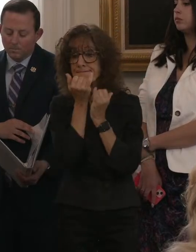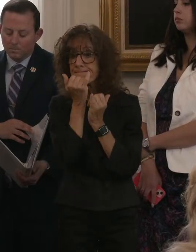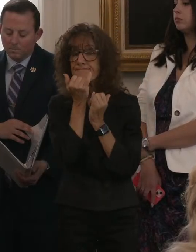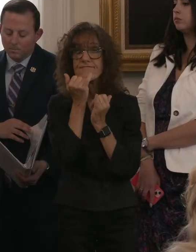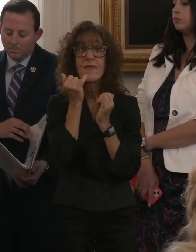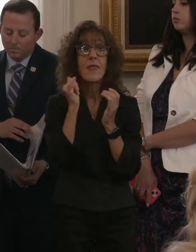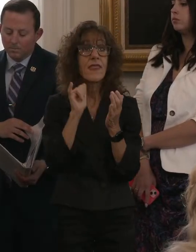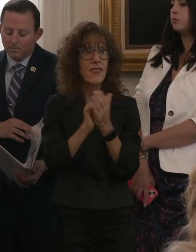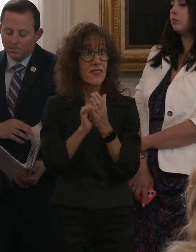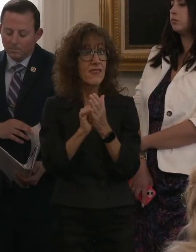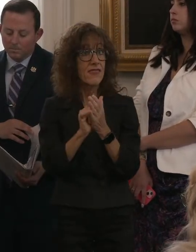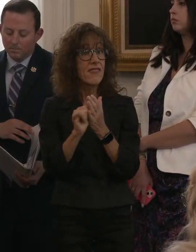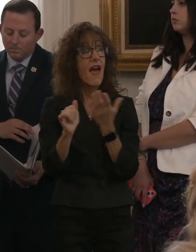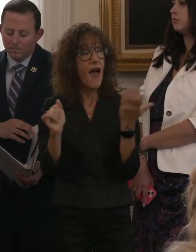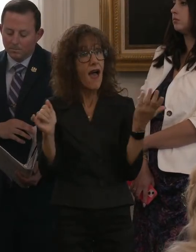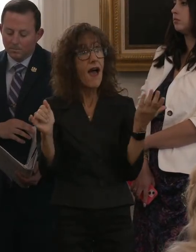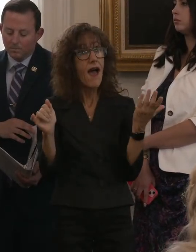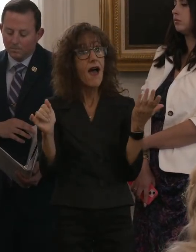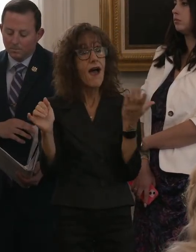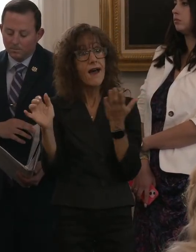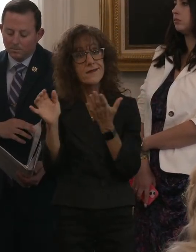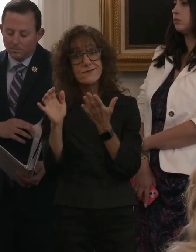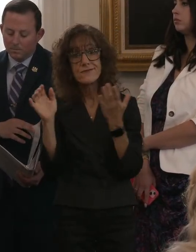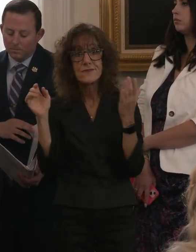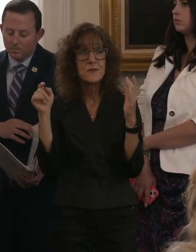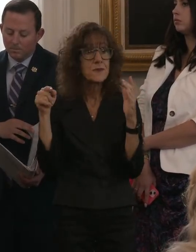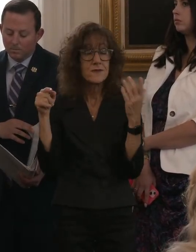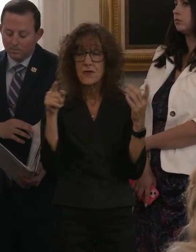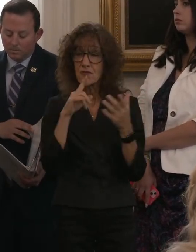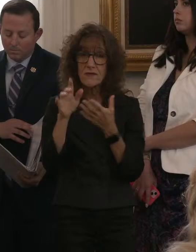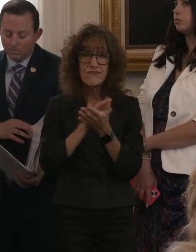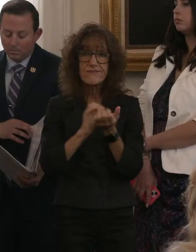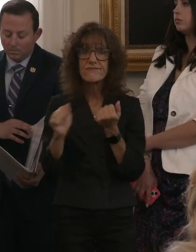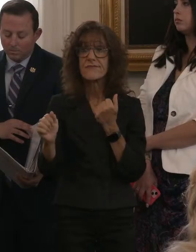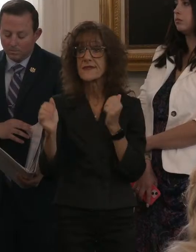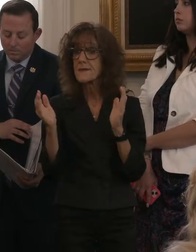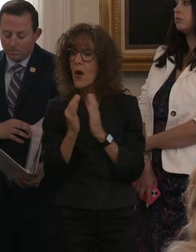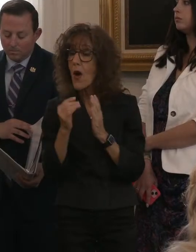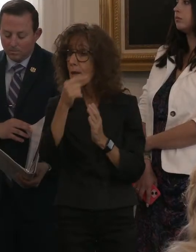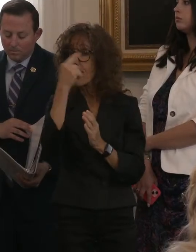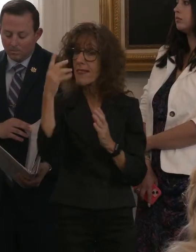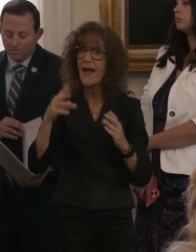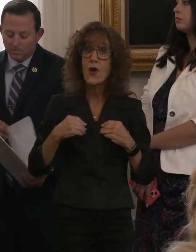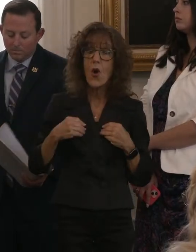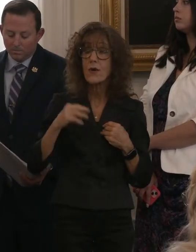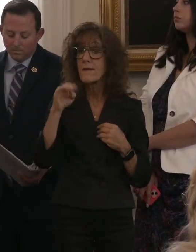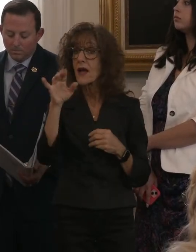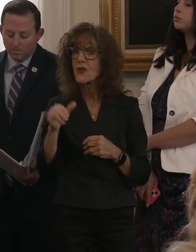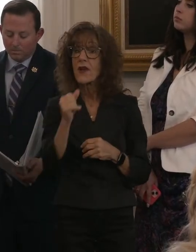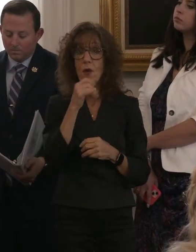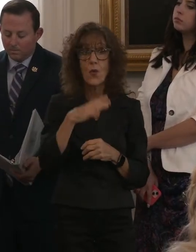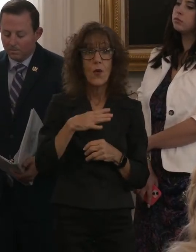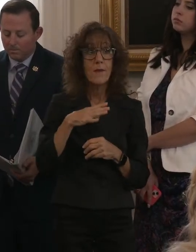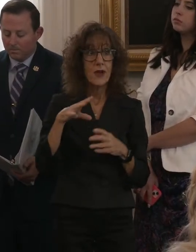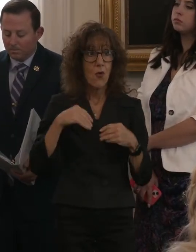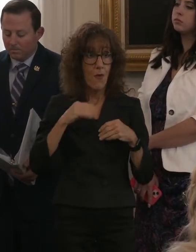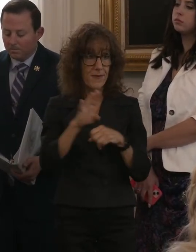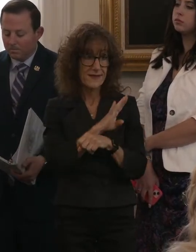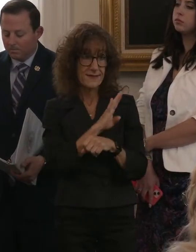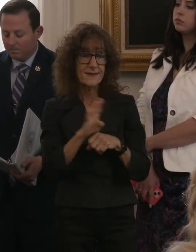that largely disadvantage small, Black-owned, minority, and women-owned